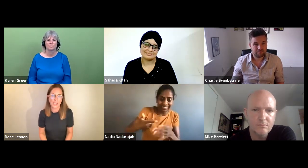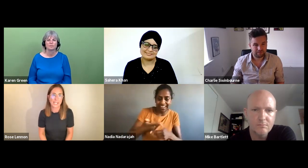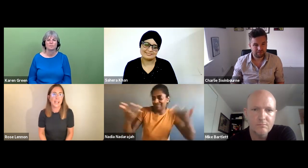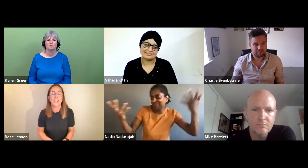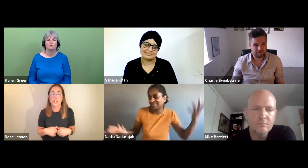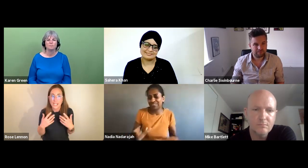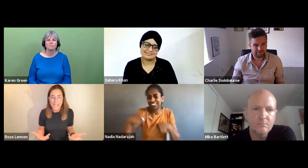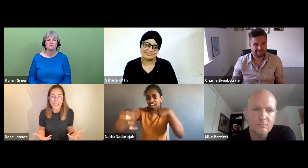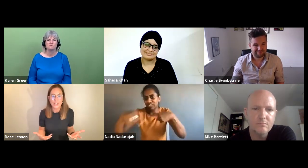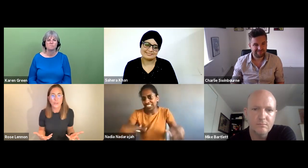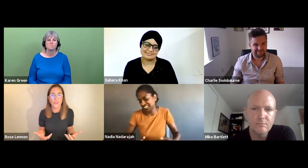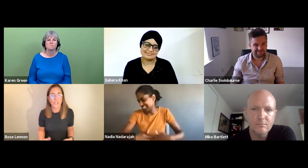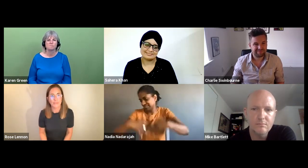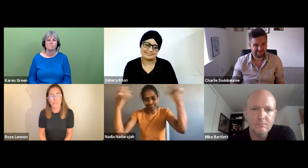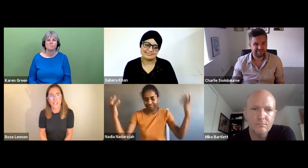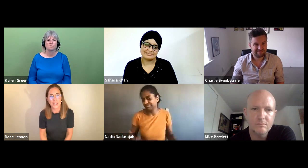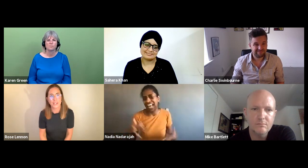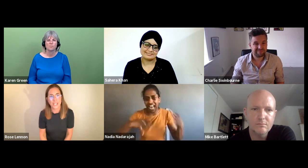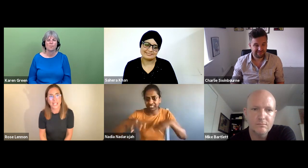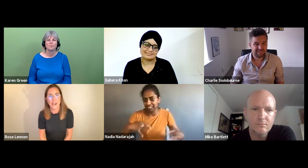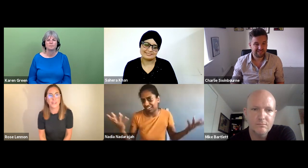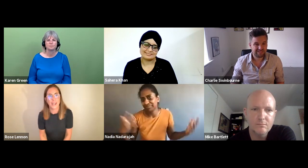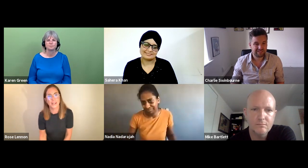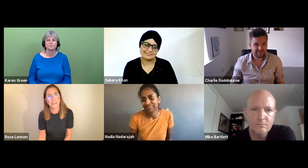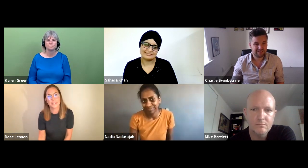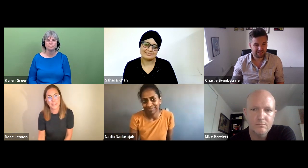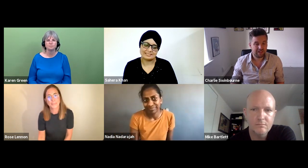BSS to ensure that representation is out there.